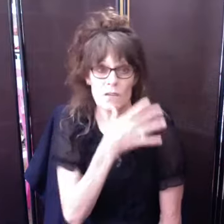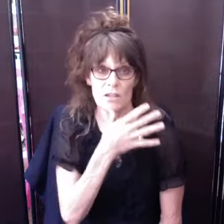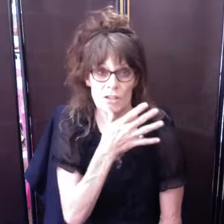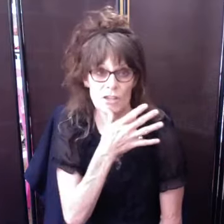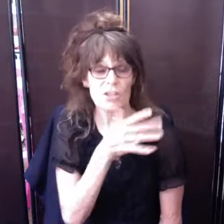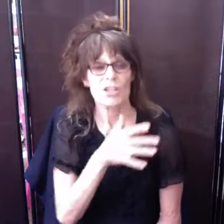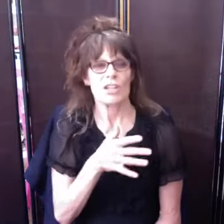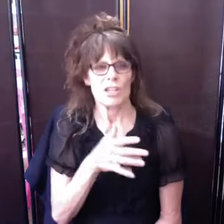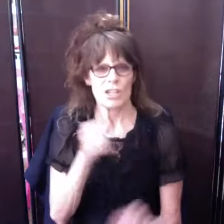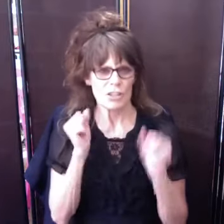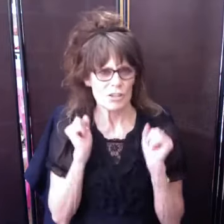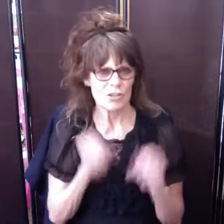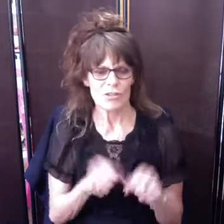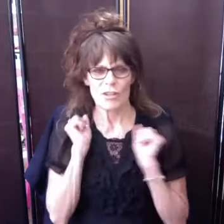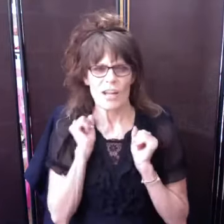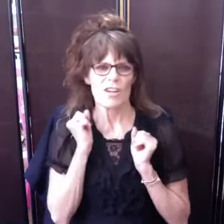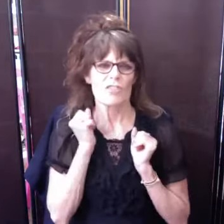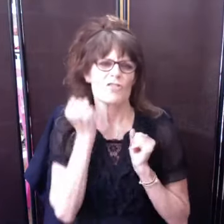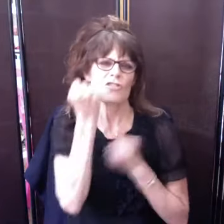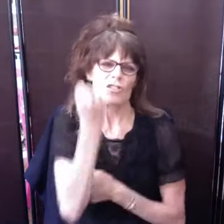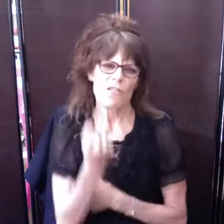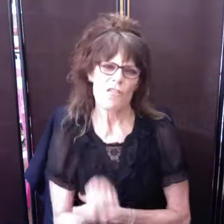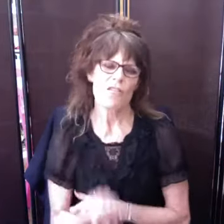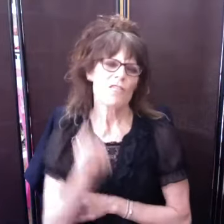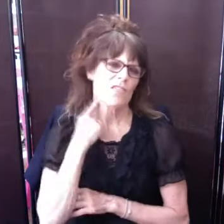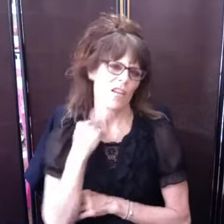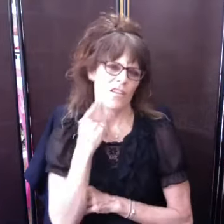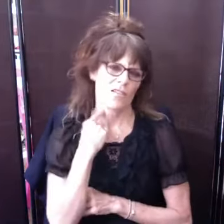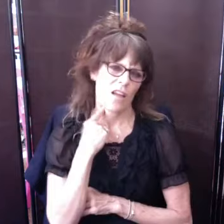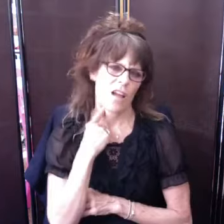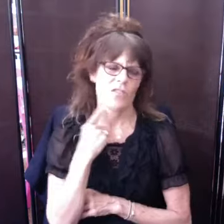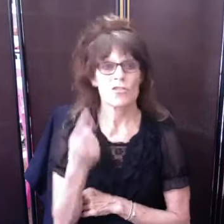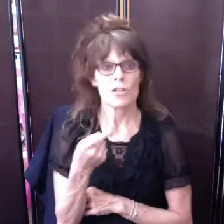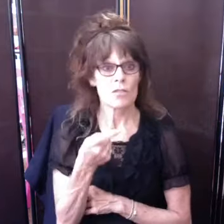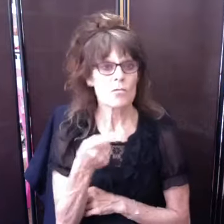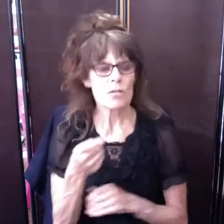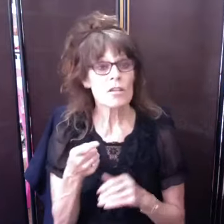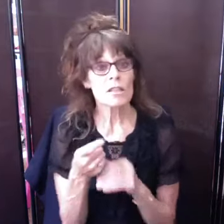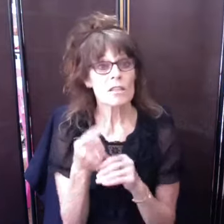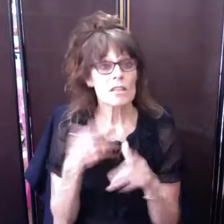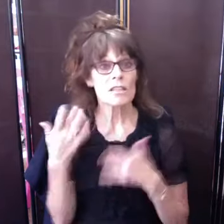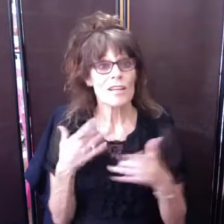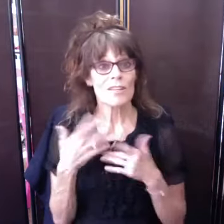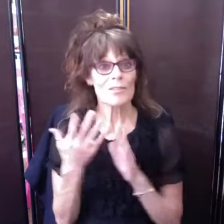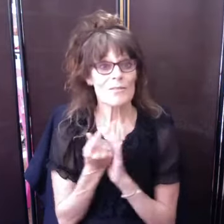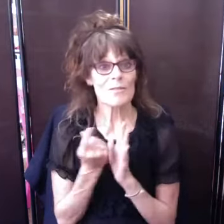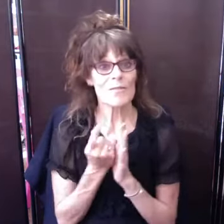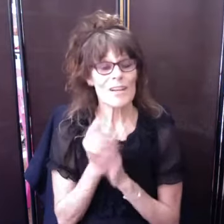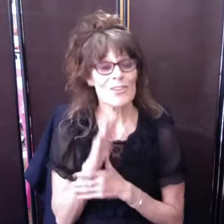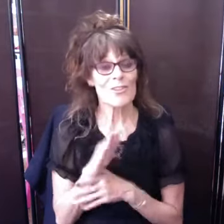word. She was a Southern girl. She was excited because she was going back to her people. Those women that she